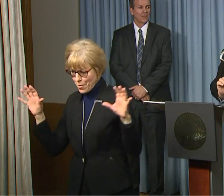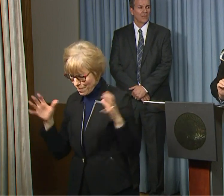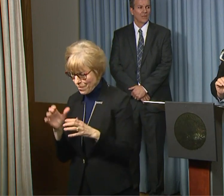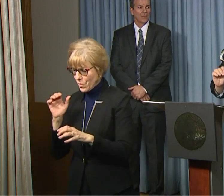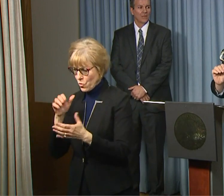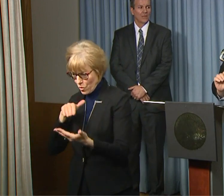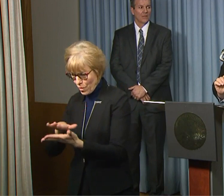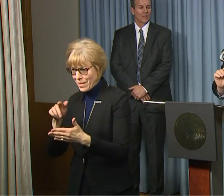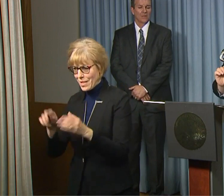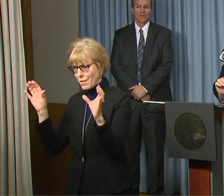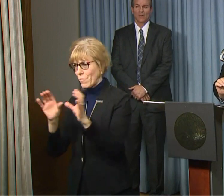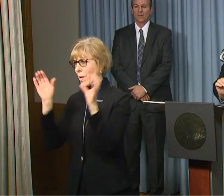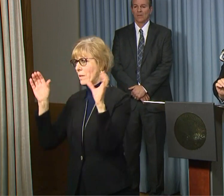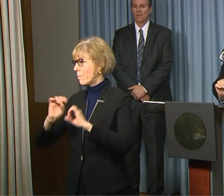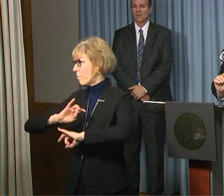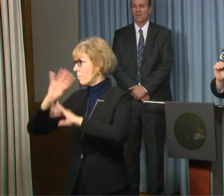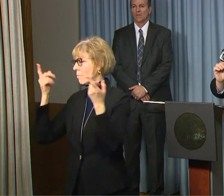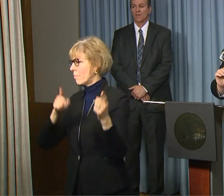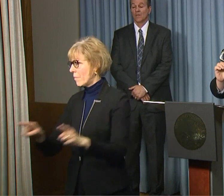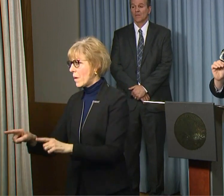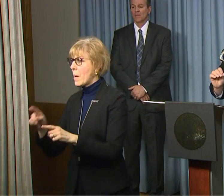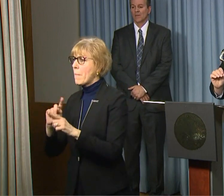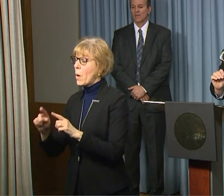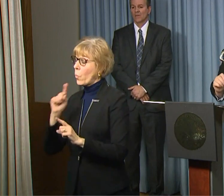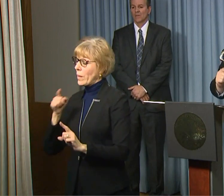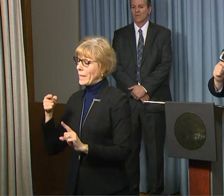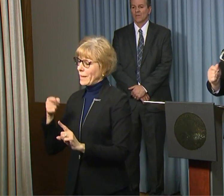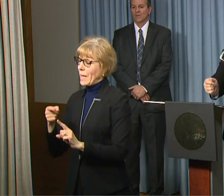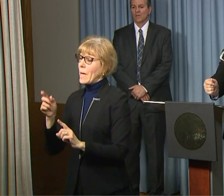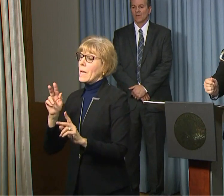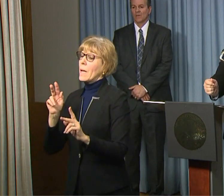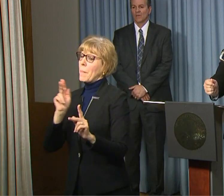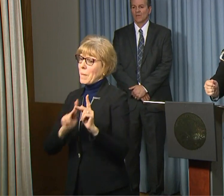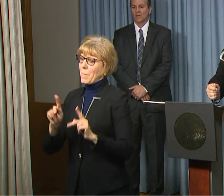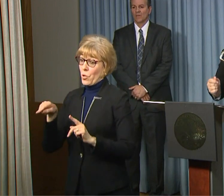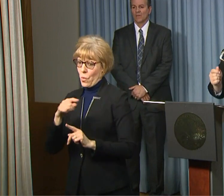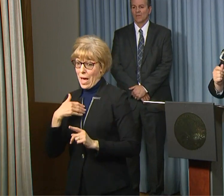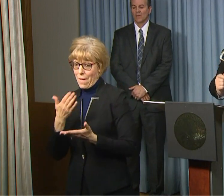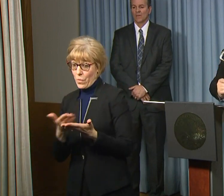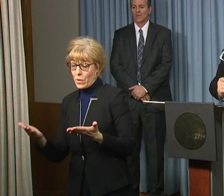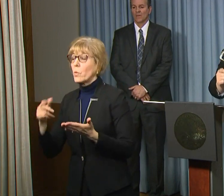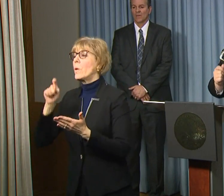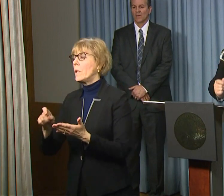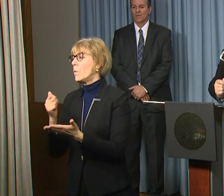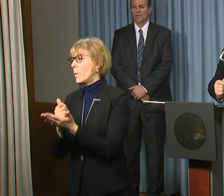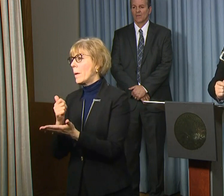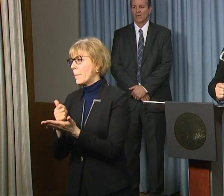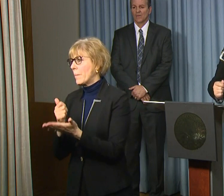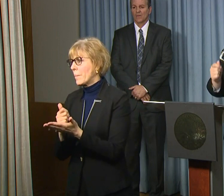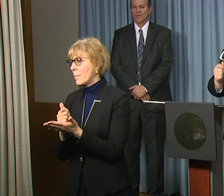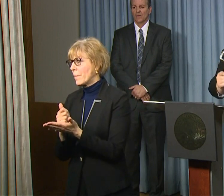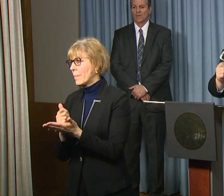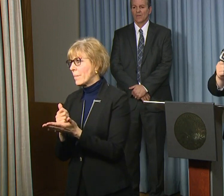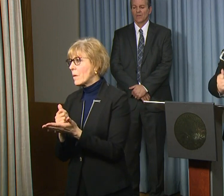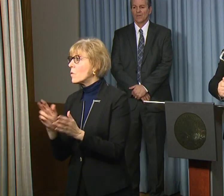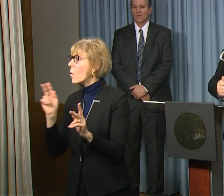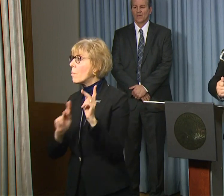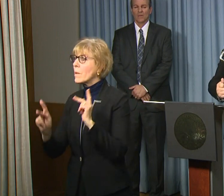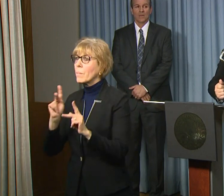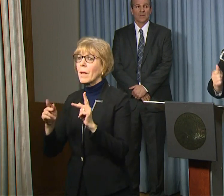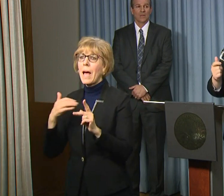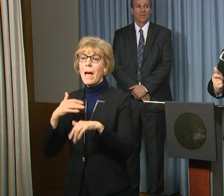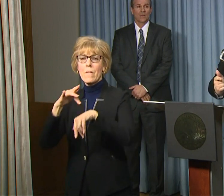end of the day, it comes down to individuals who have resources putting them forward. And so that's why I would also ask for those who have